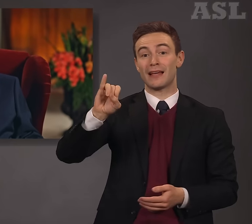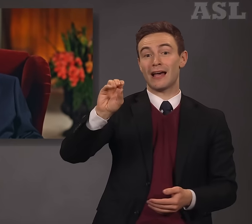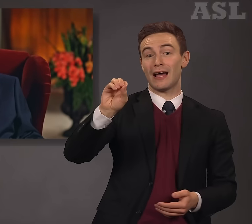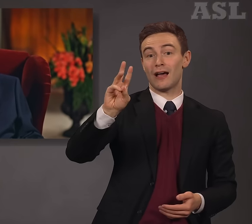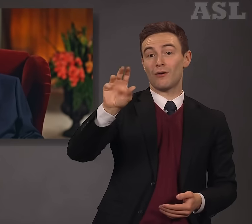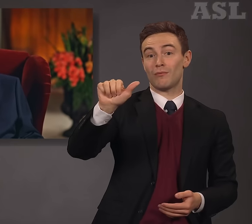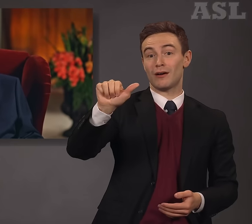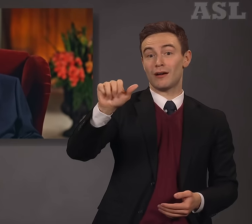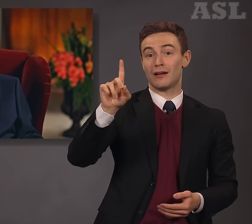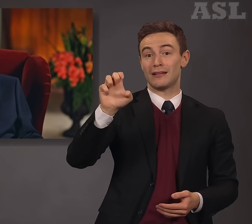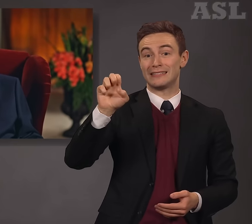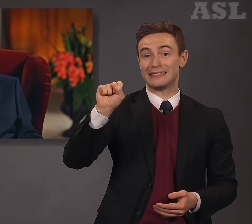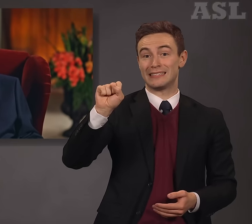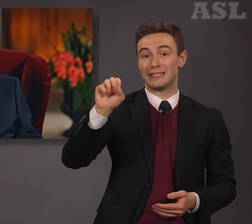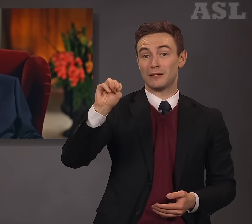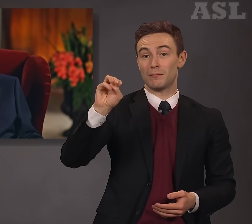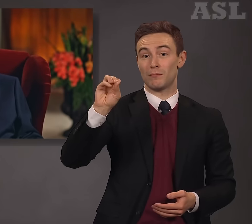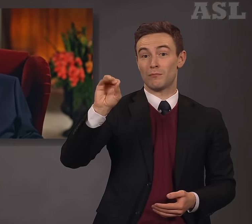Des Moines, Iowa;